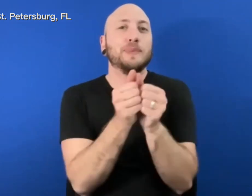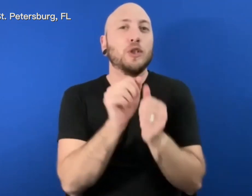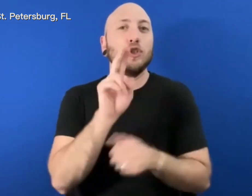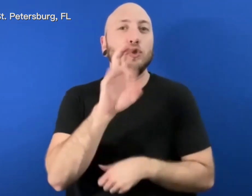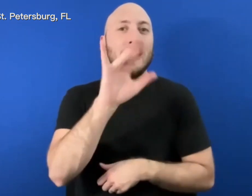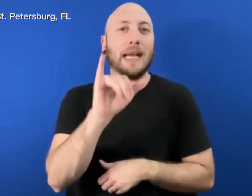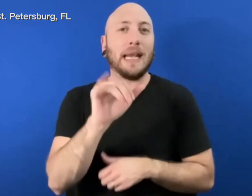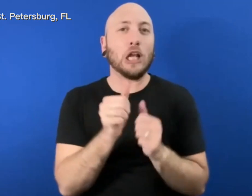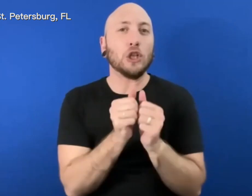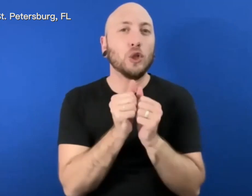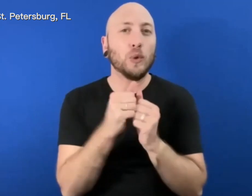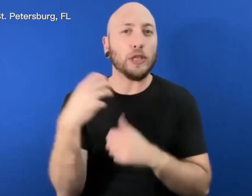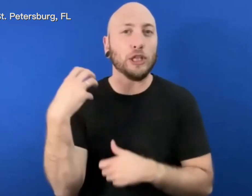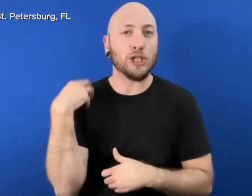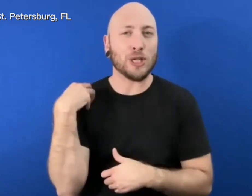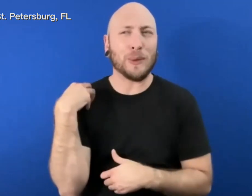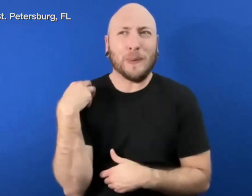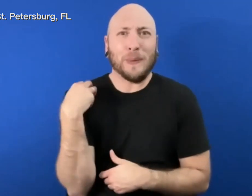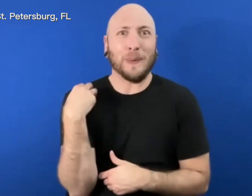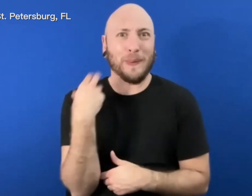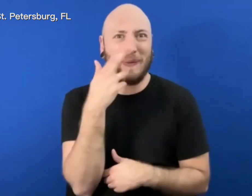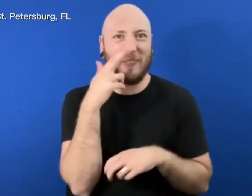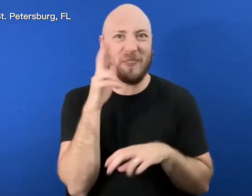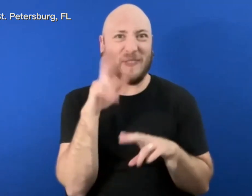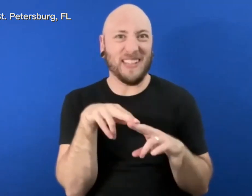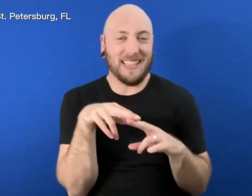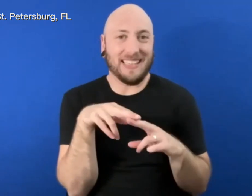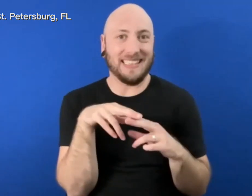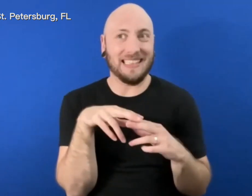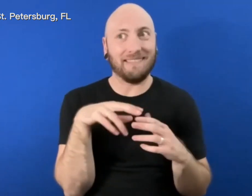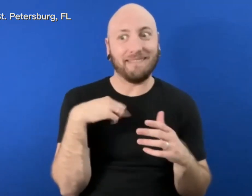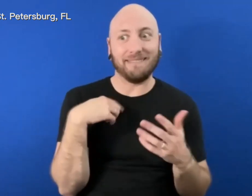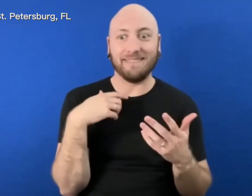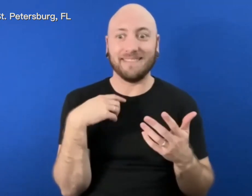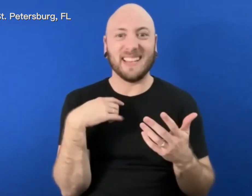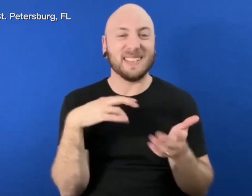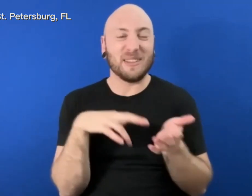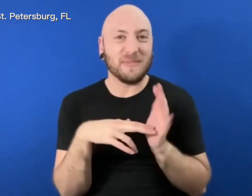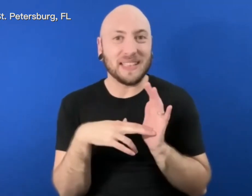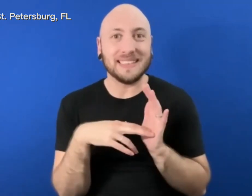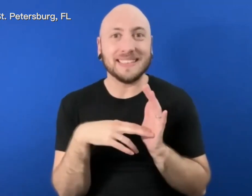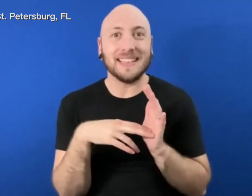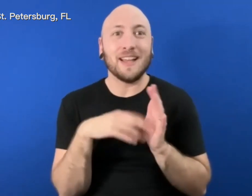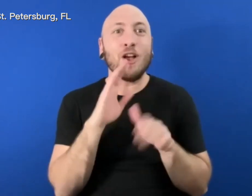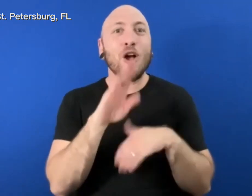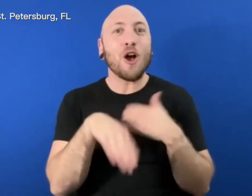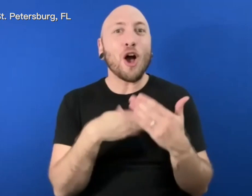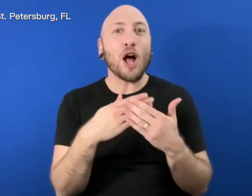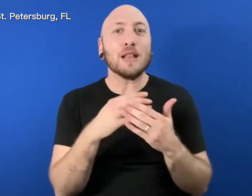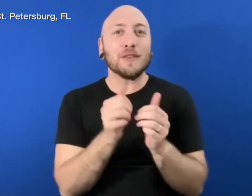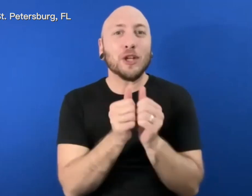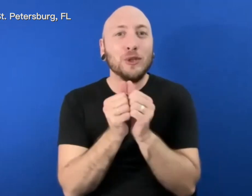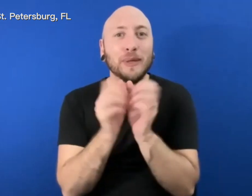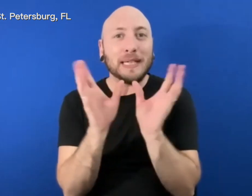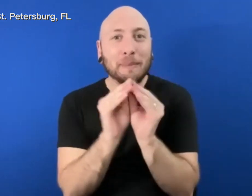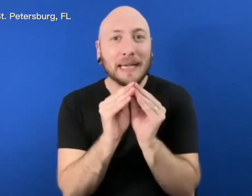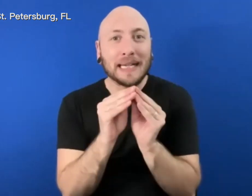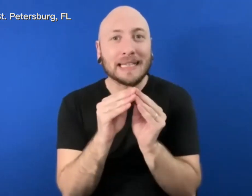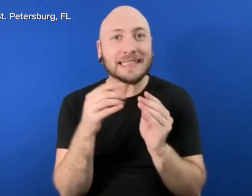is a super fun service position because I get to choose all the Unity meetings and all the fellowship for everybody for the